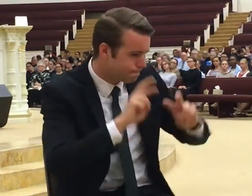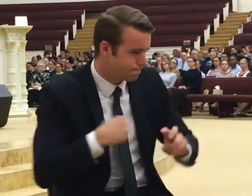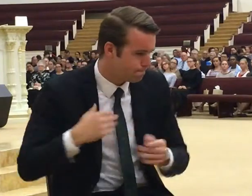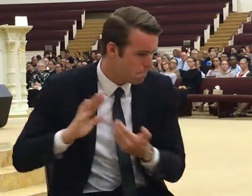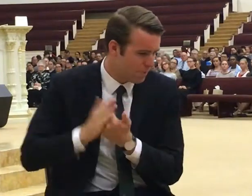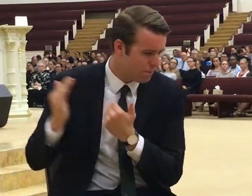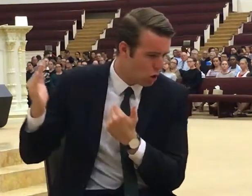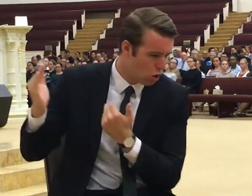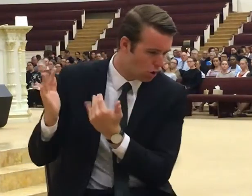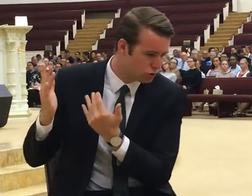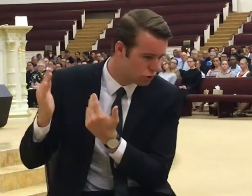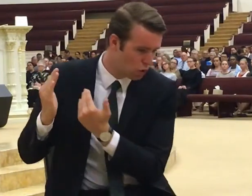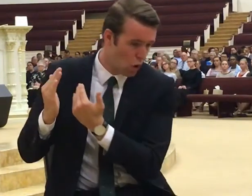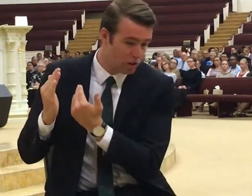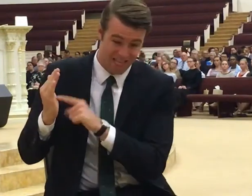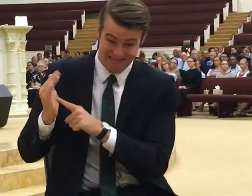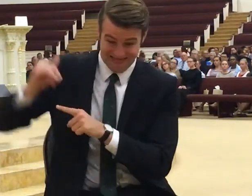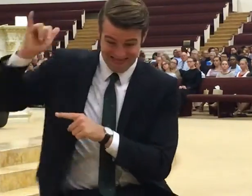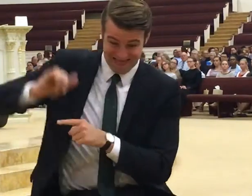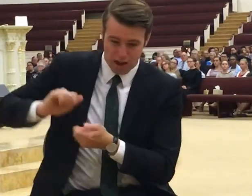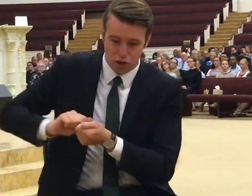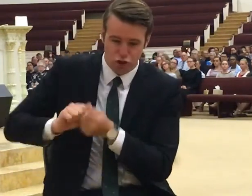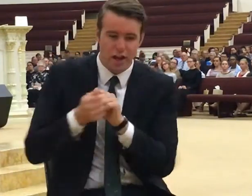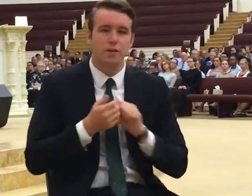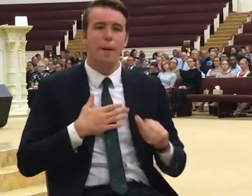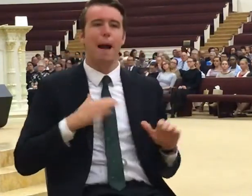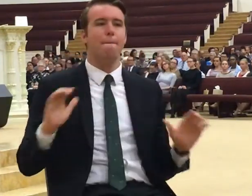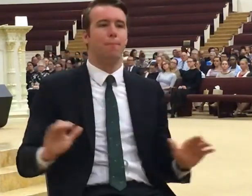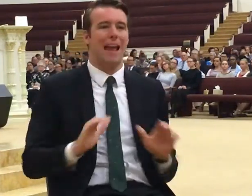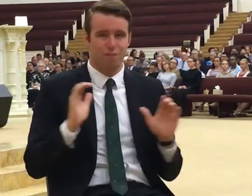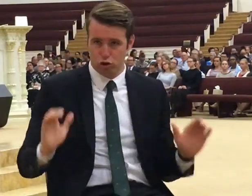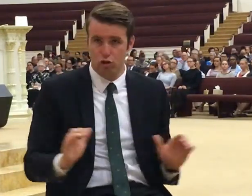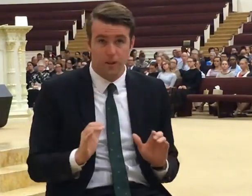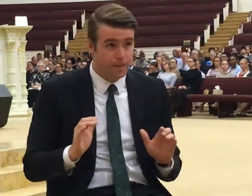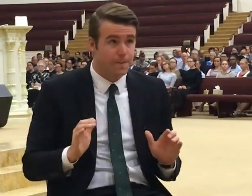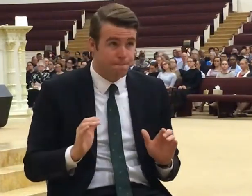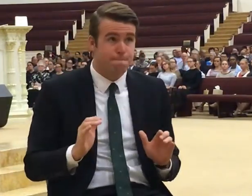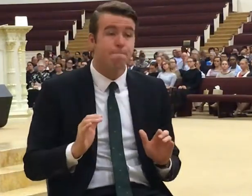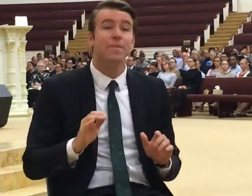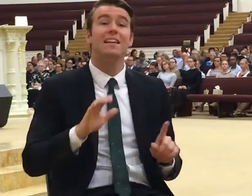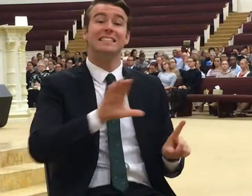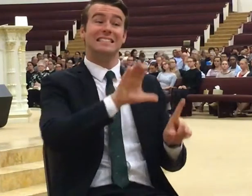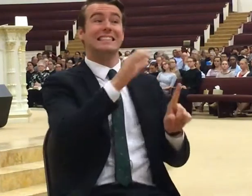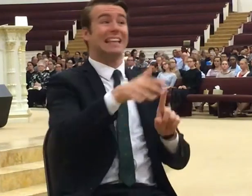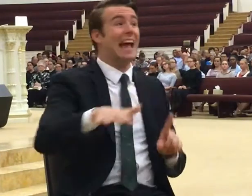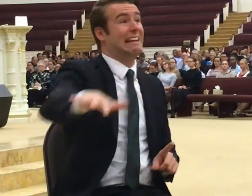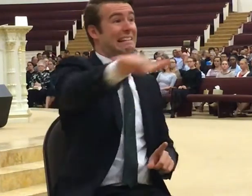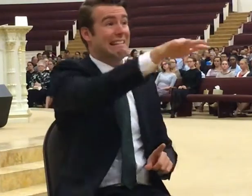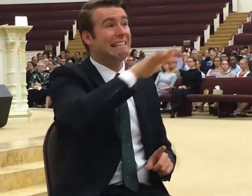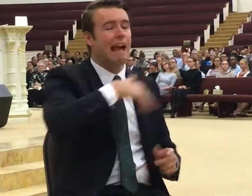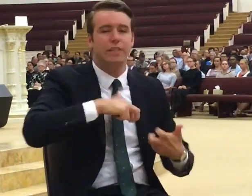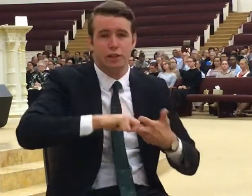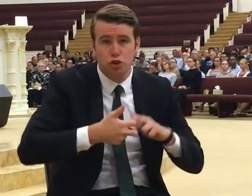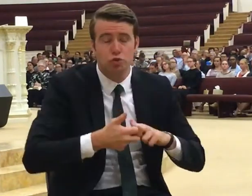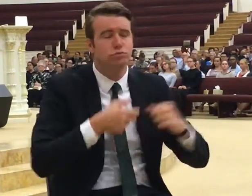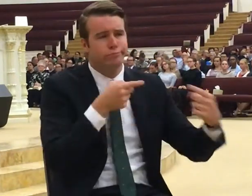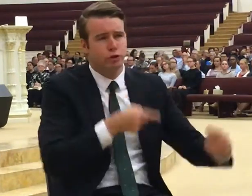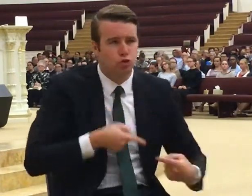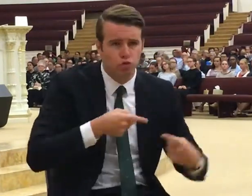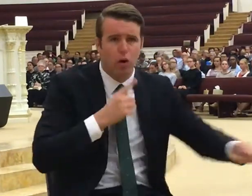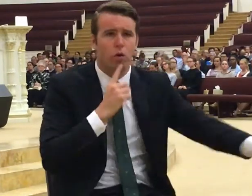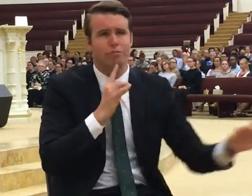God, that will begin to change behavior. And even though society had issues and problems and struggles